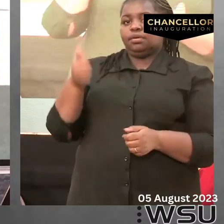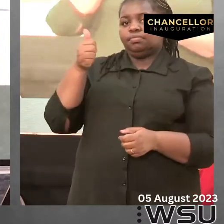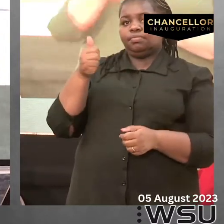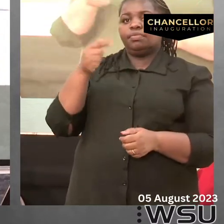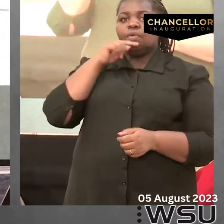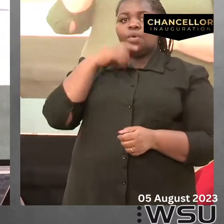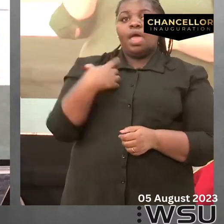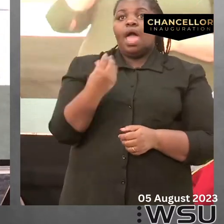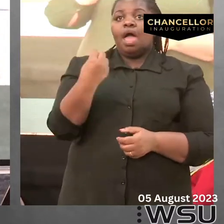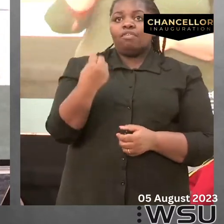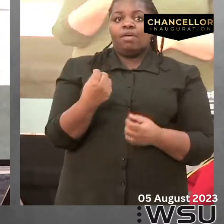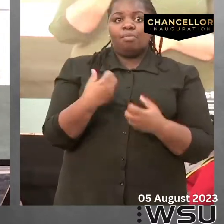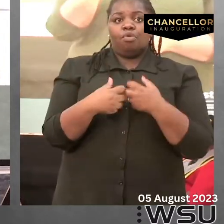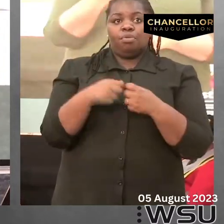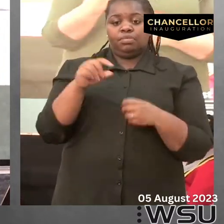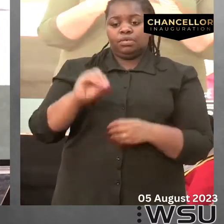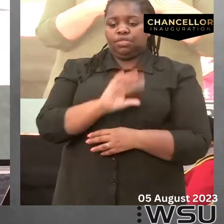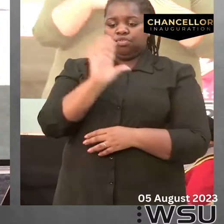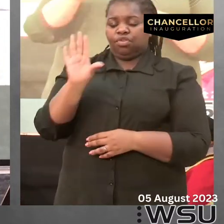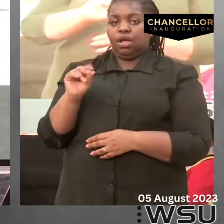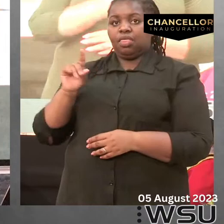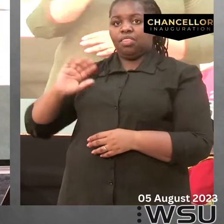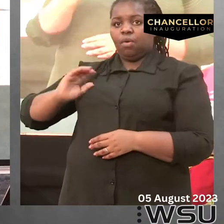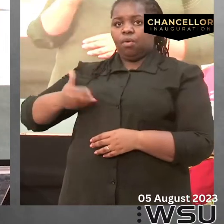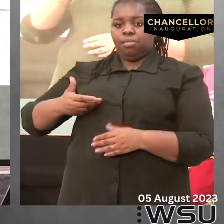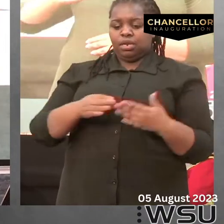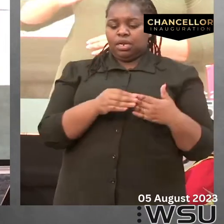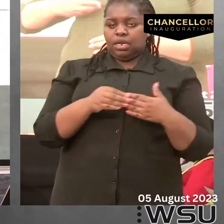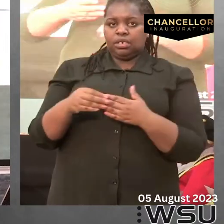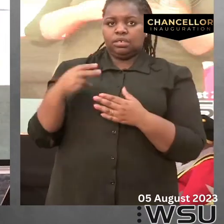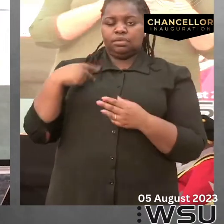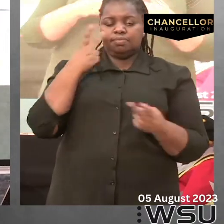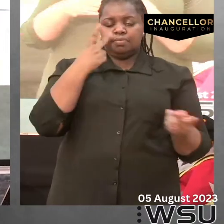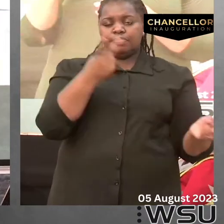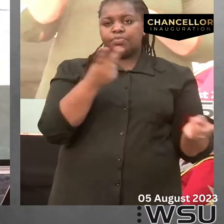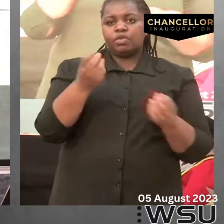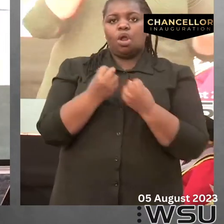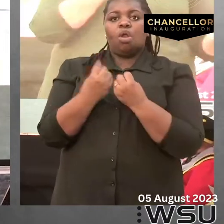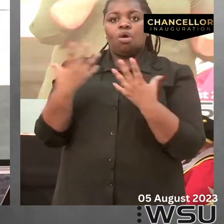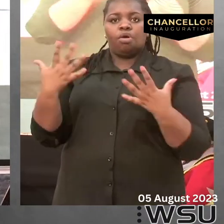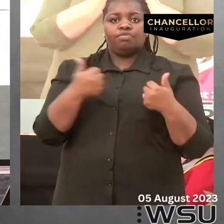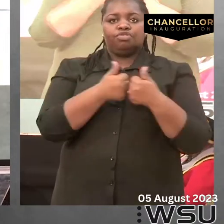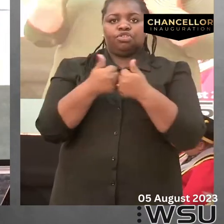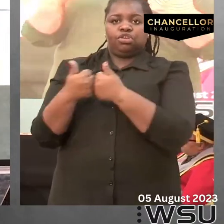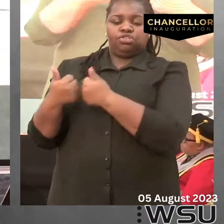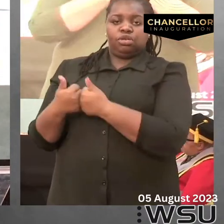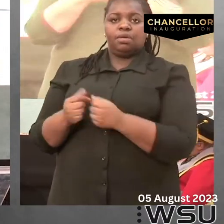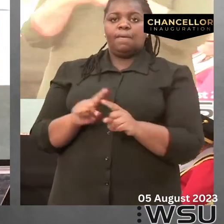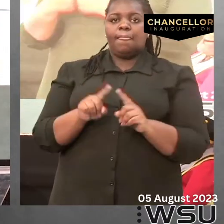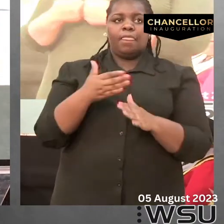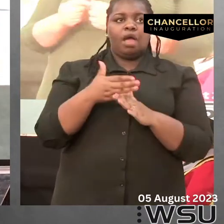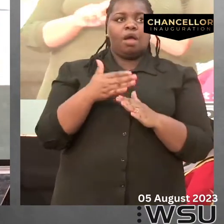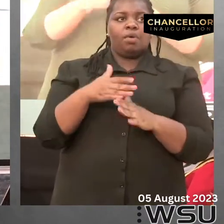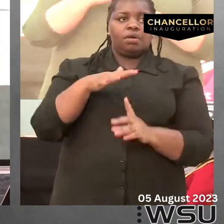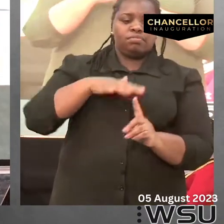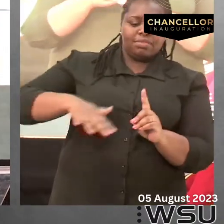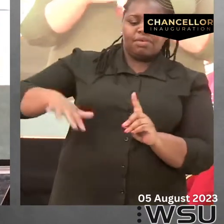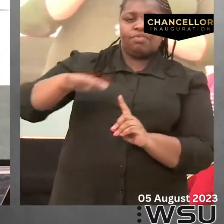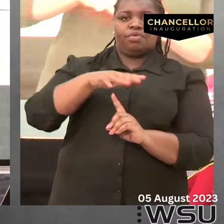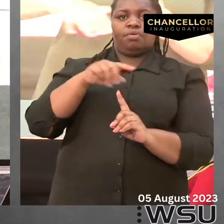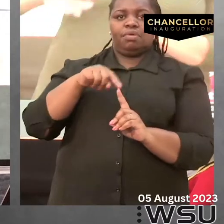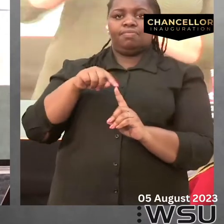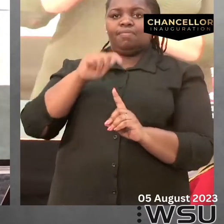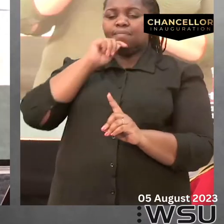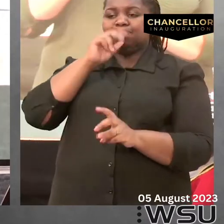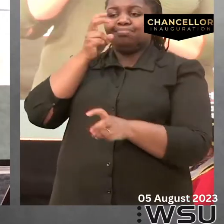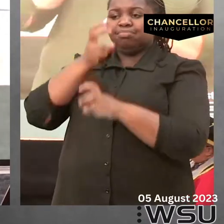have a situation in South Africa where women leaders are facing a lot of challenges. They work in environments that are